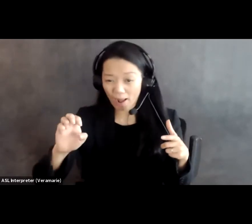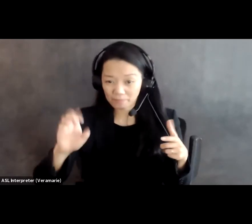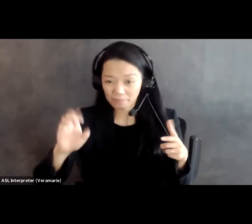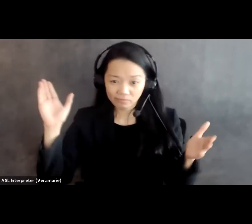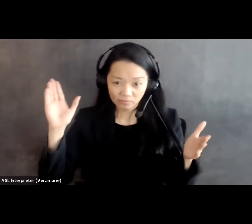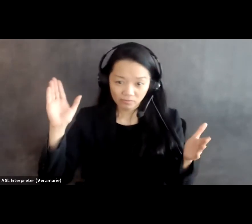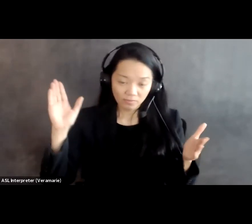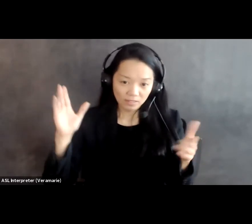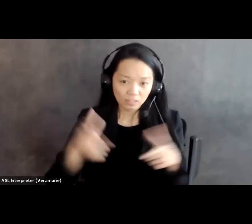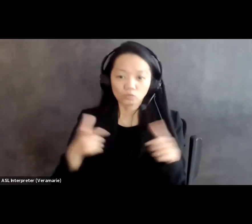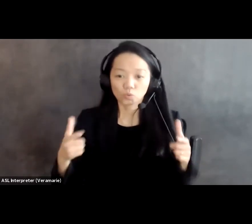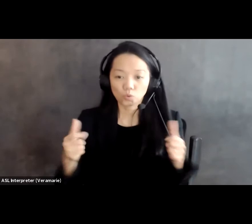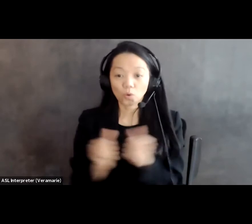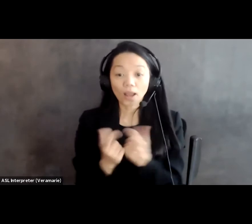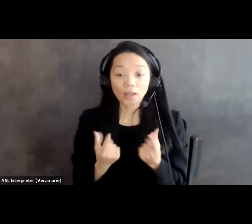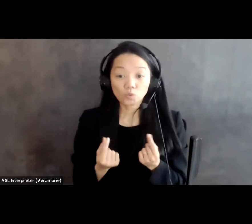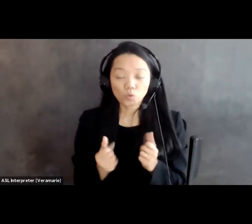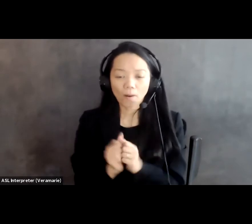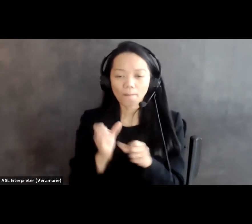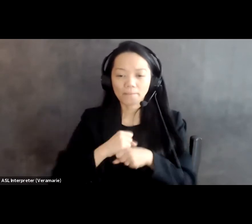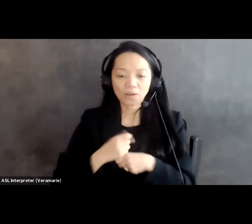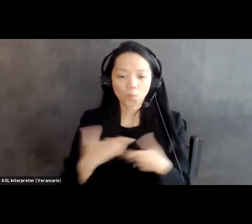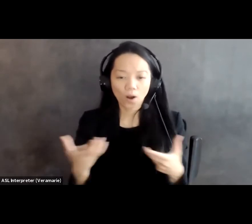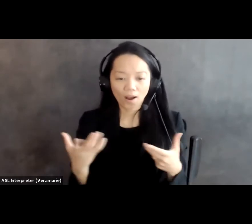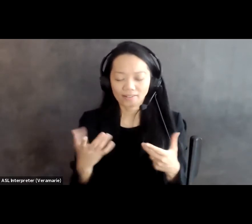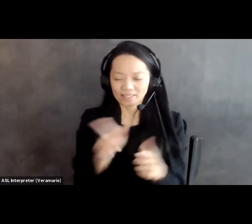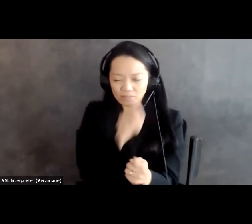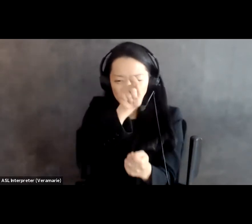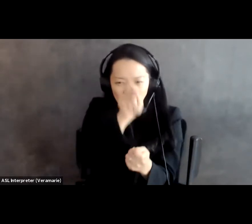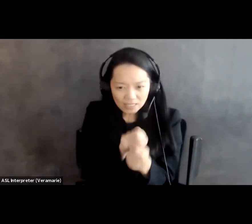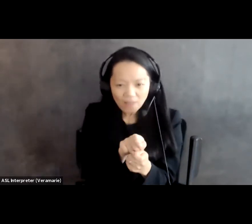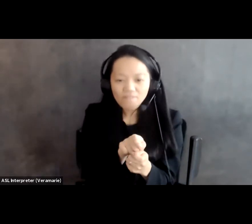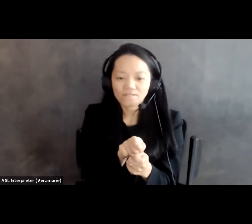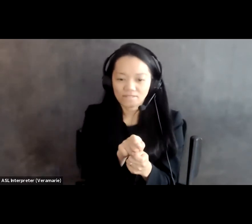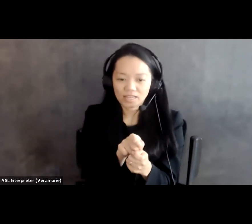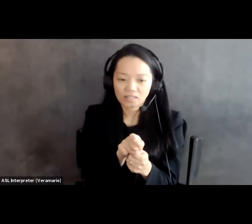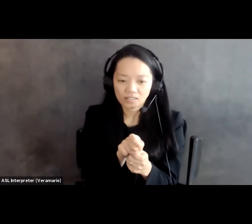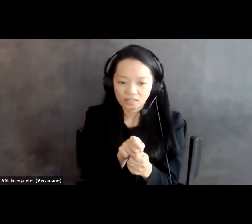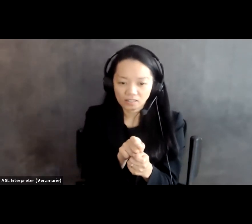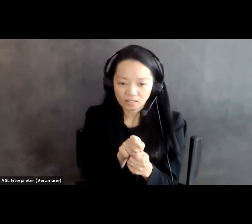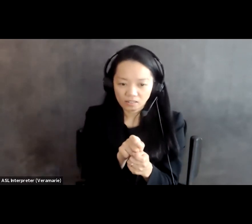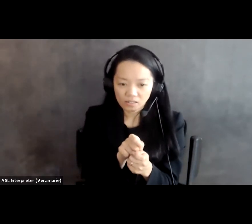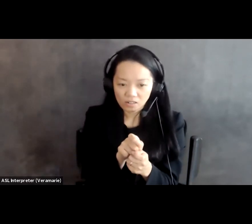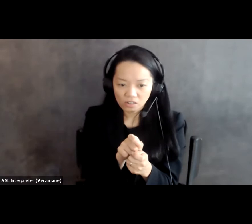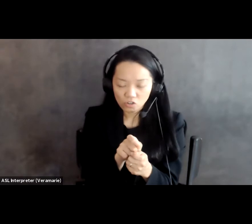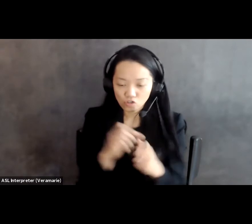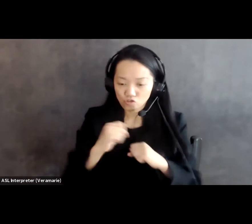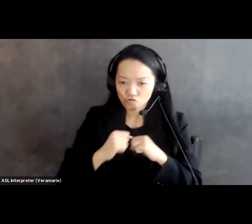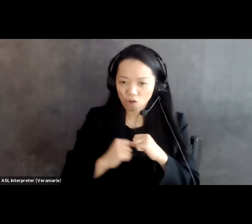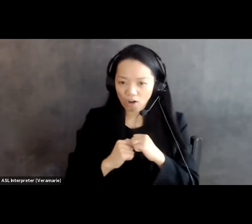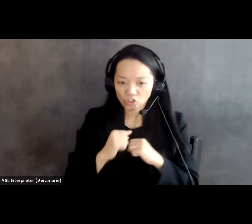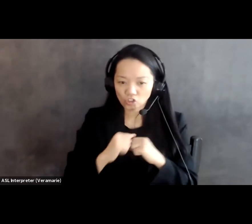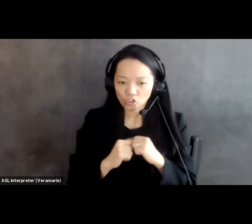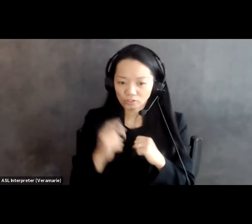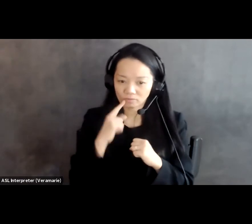to do it by creating a specific structure, rewriting the